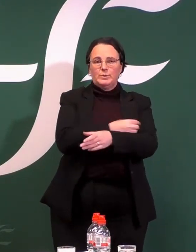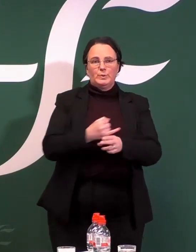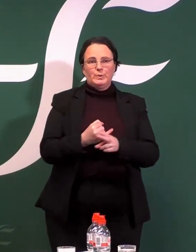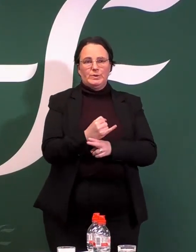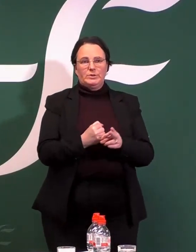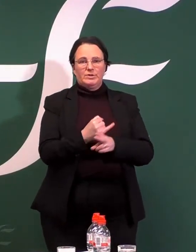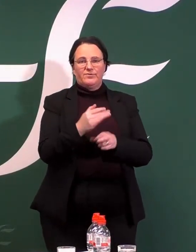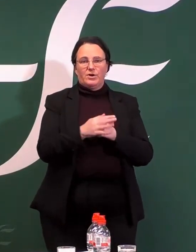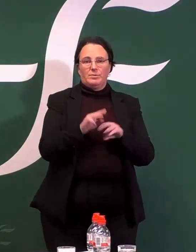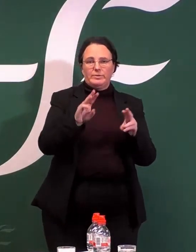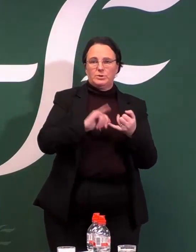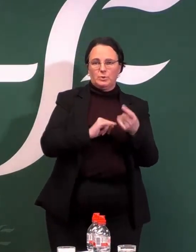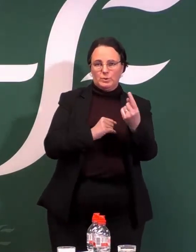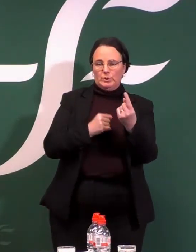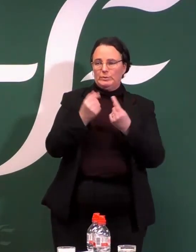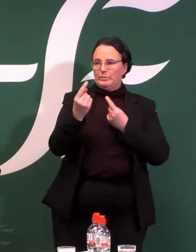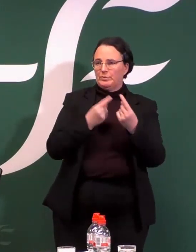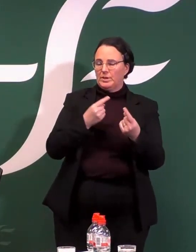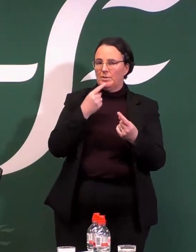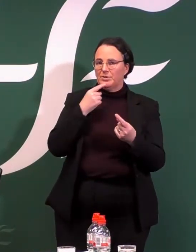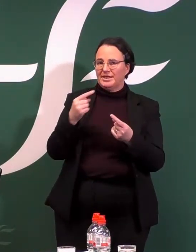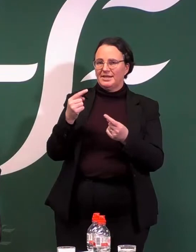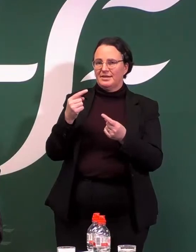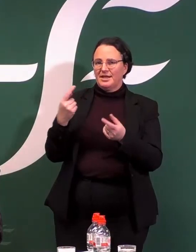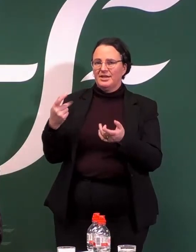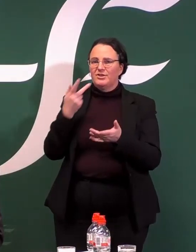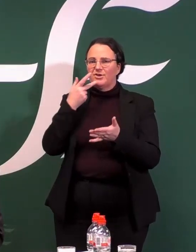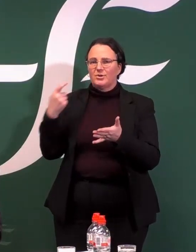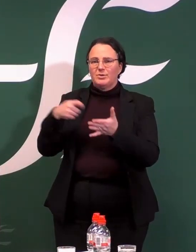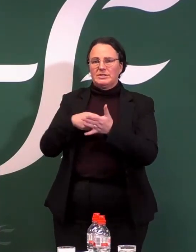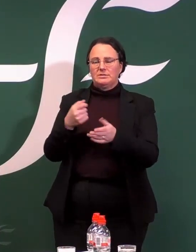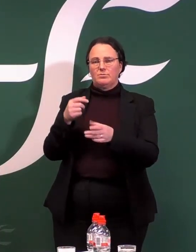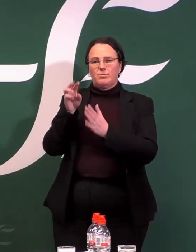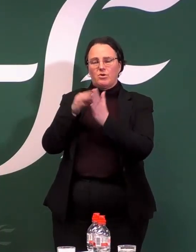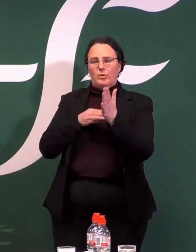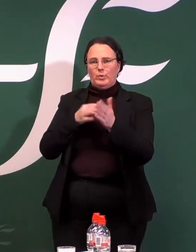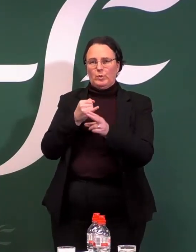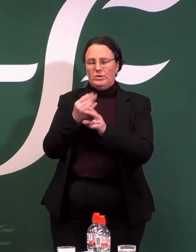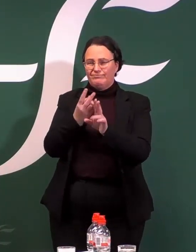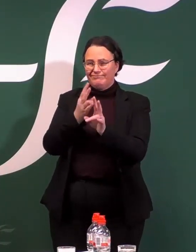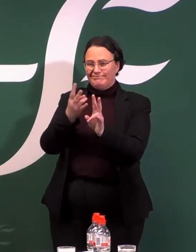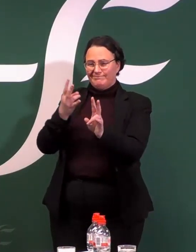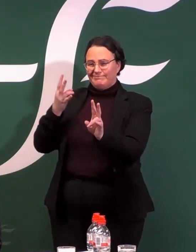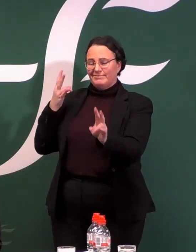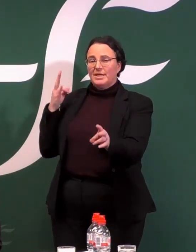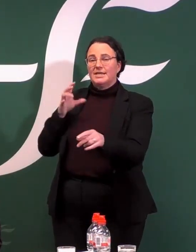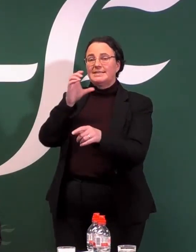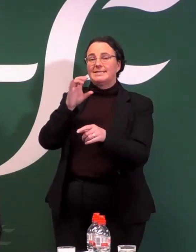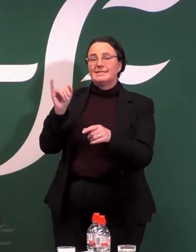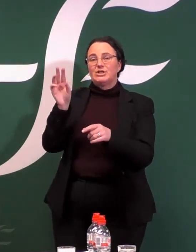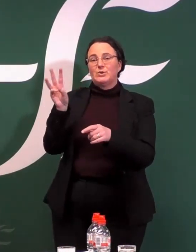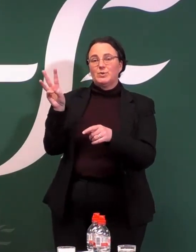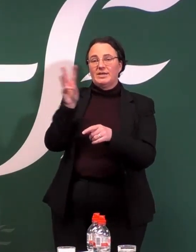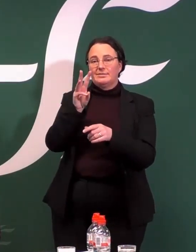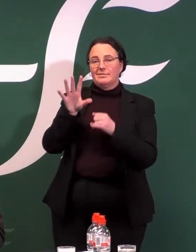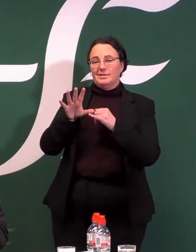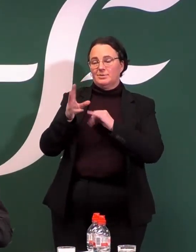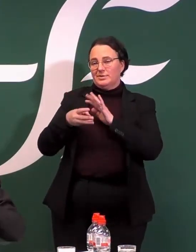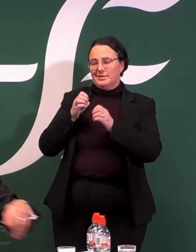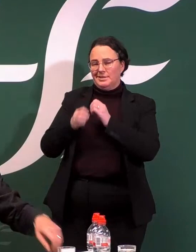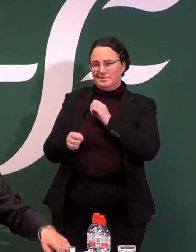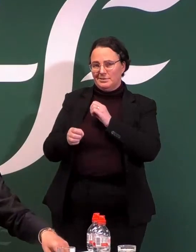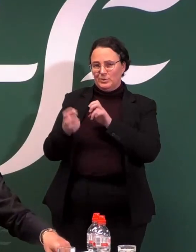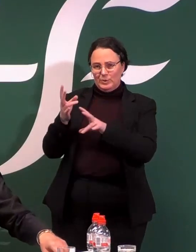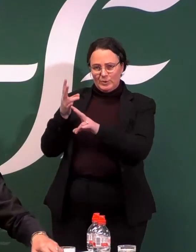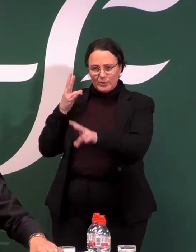for primary dose people to come in, and yet the booster program, we're seeing the queues at City West last weekend. There seems to be this kind of